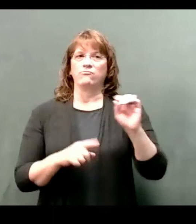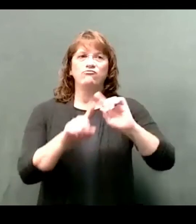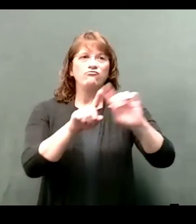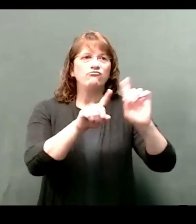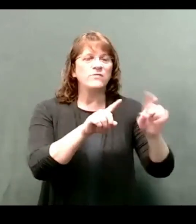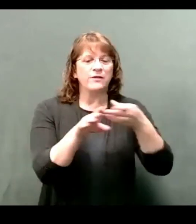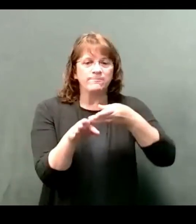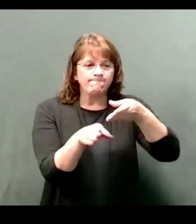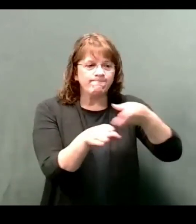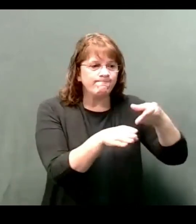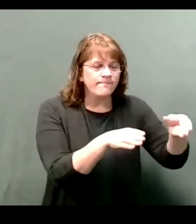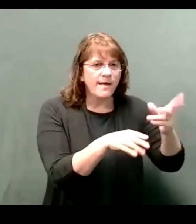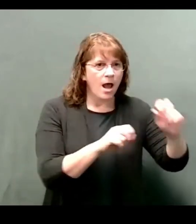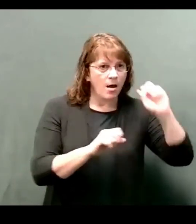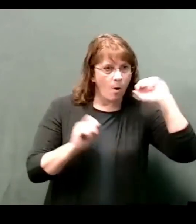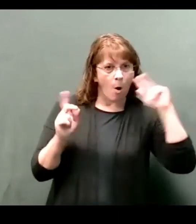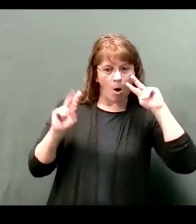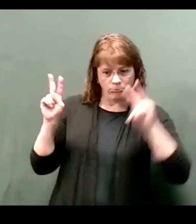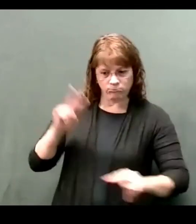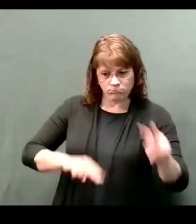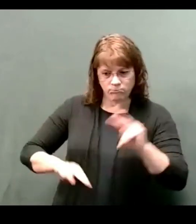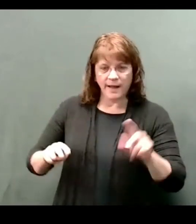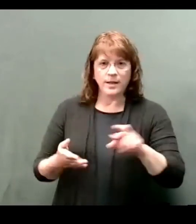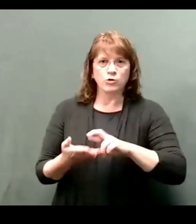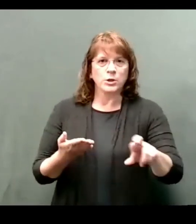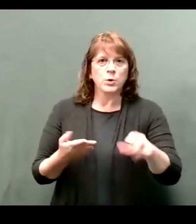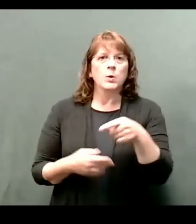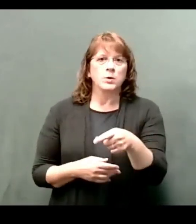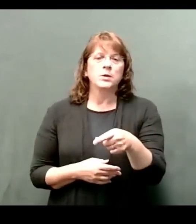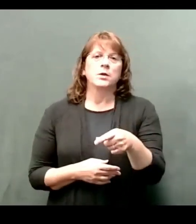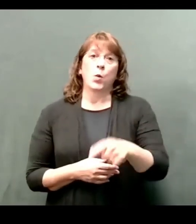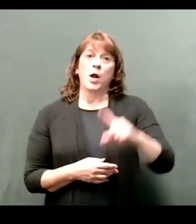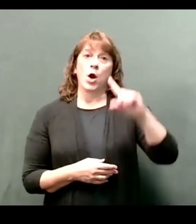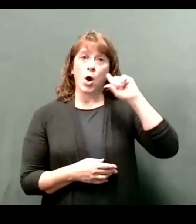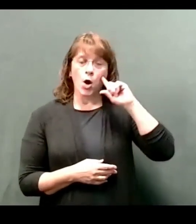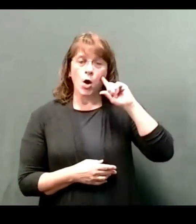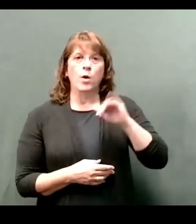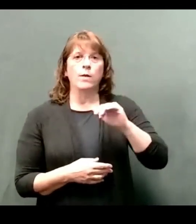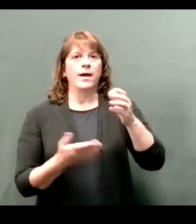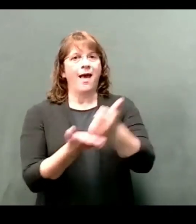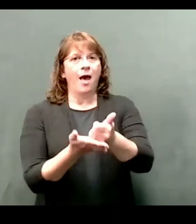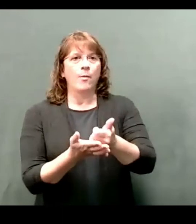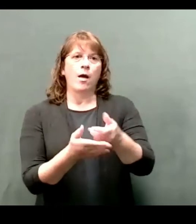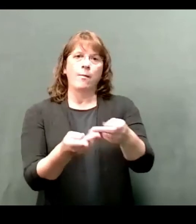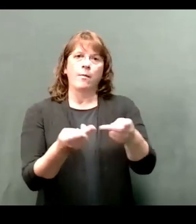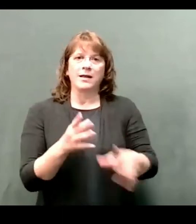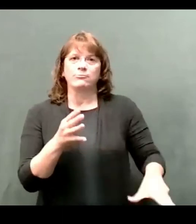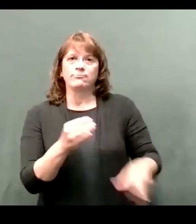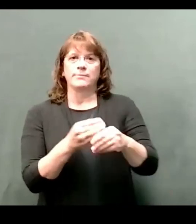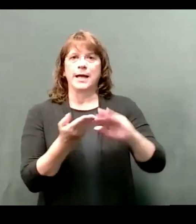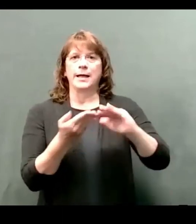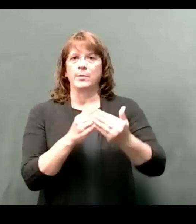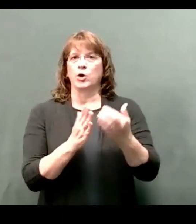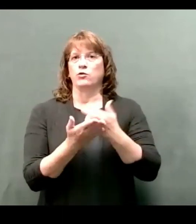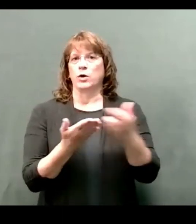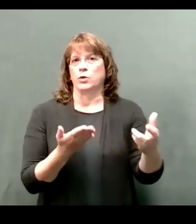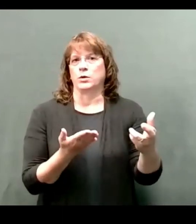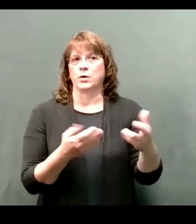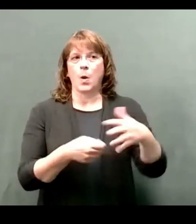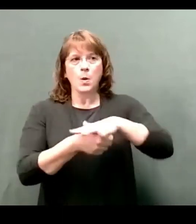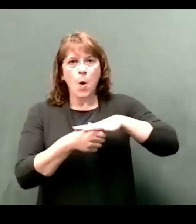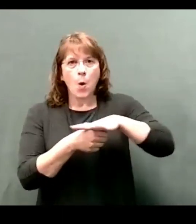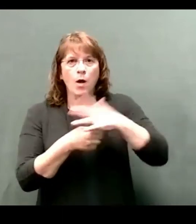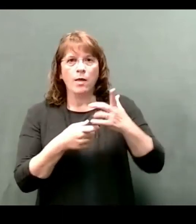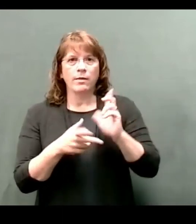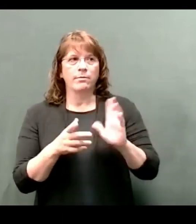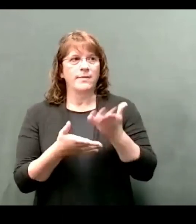all different disciplines who have had eyes on this resource. And we heard loud and clear that it would be helpful to have a place to put community resources, right? Local community